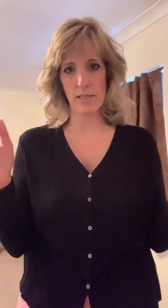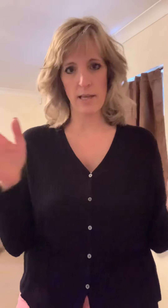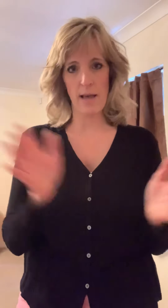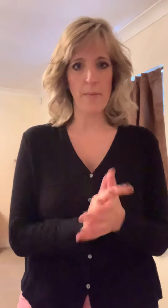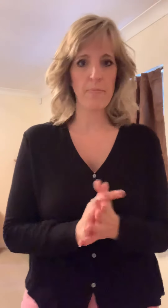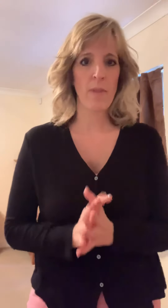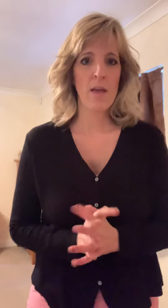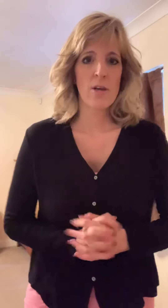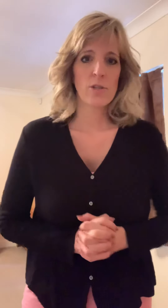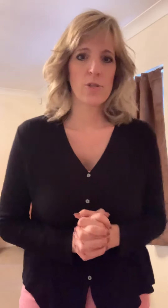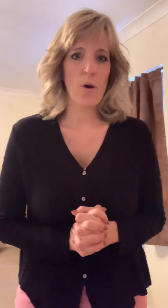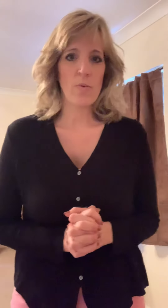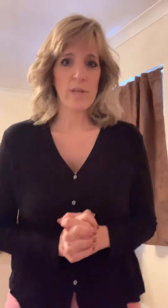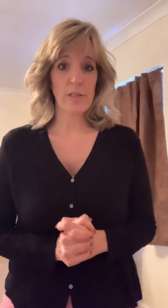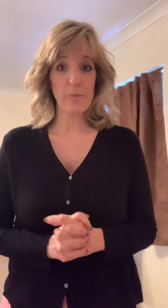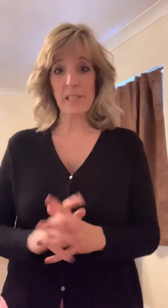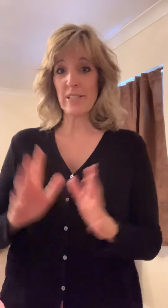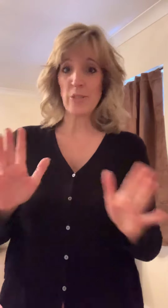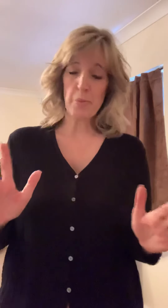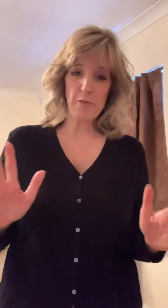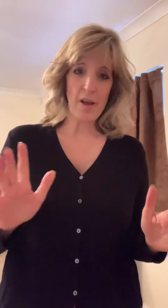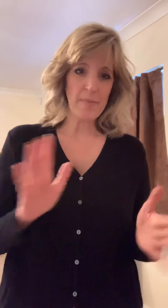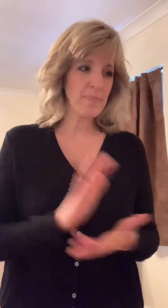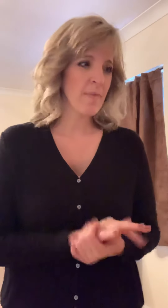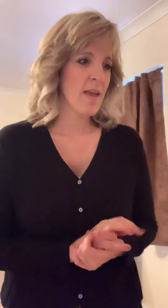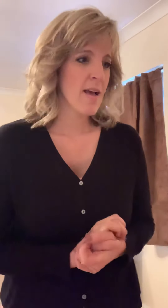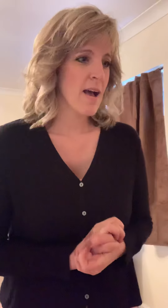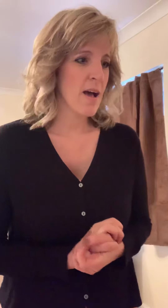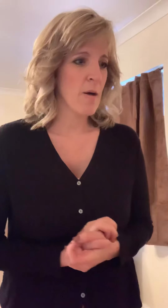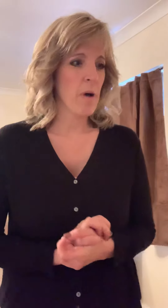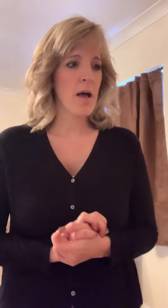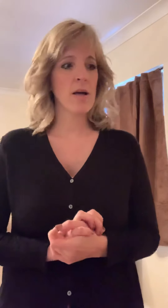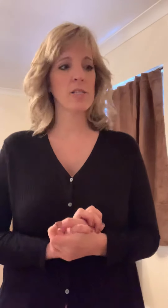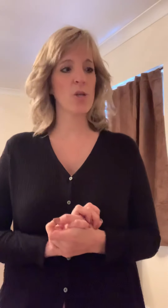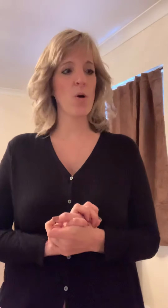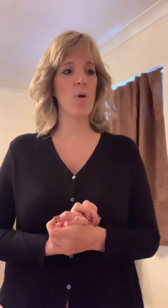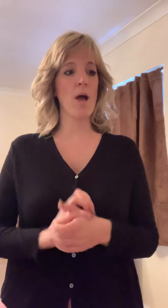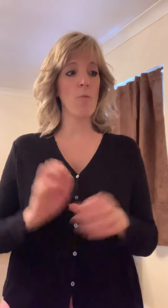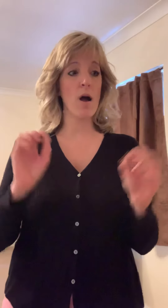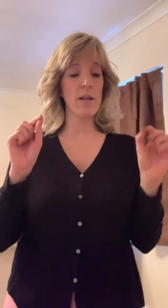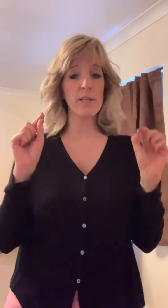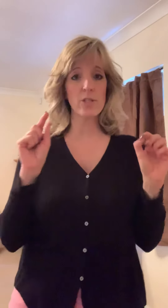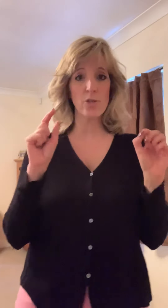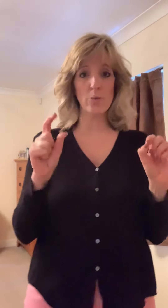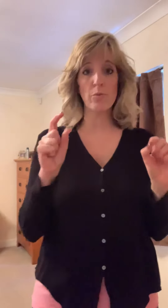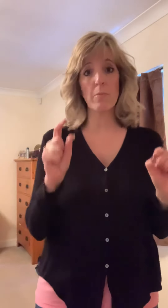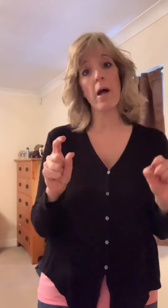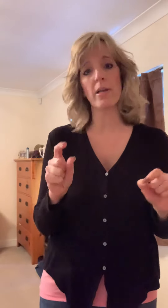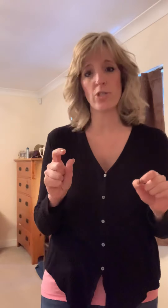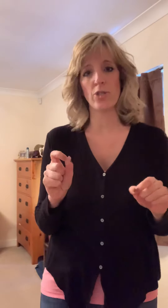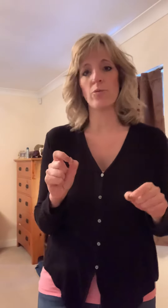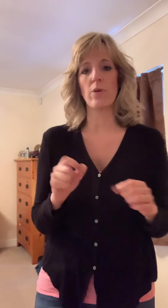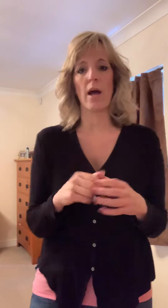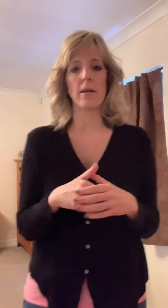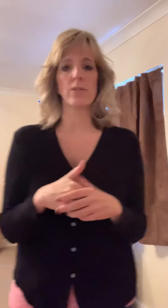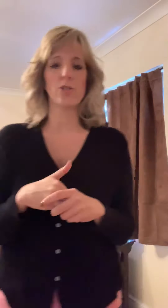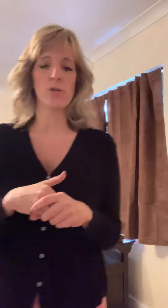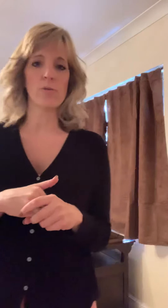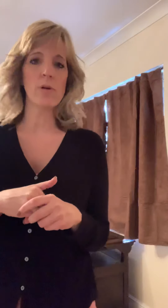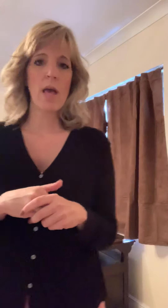that. So it'll be super fun. So I wanted to remind you guys too,